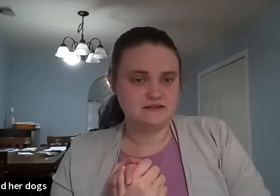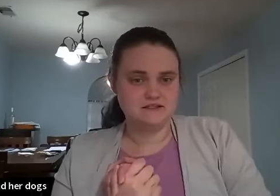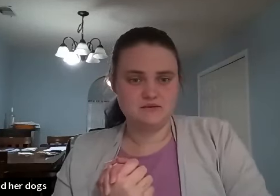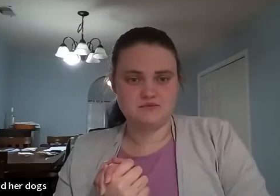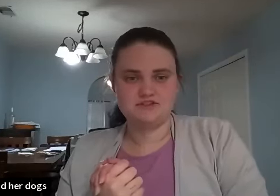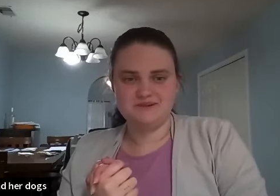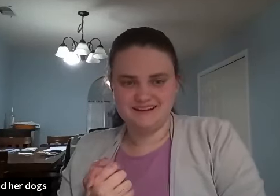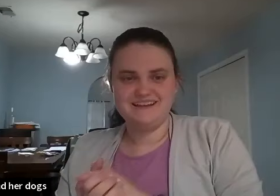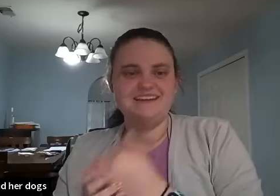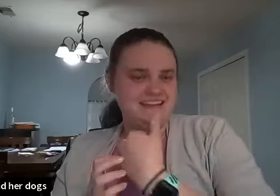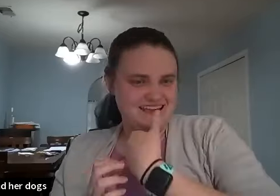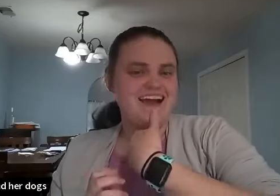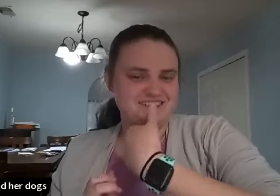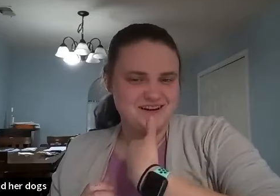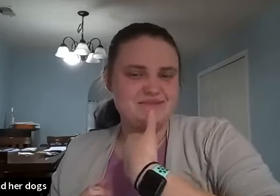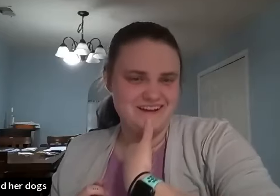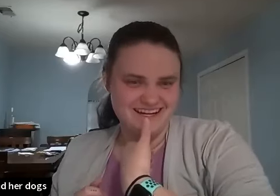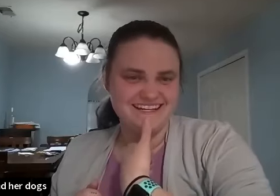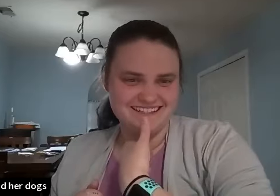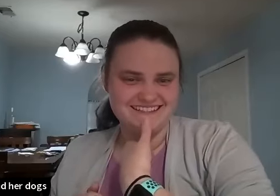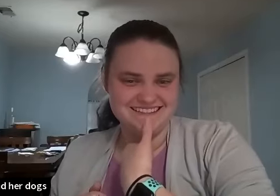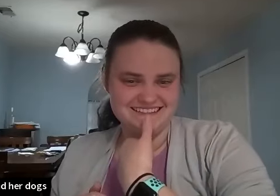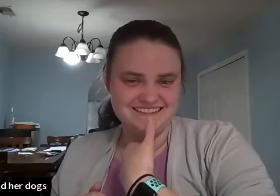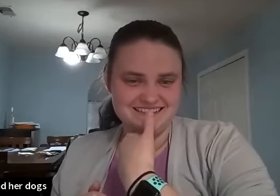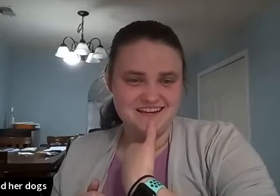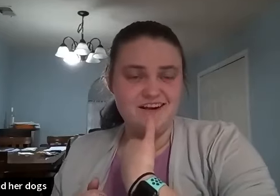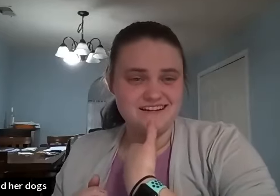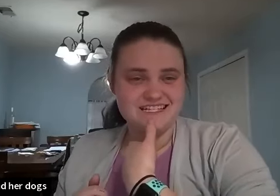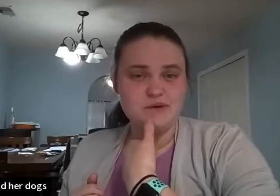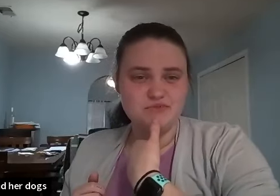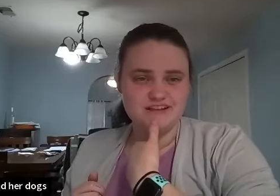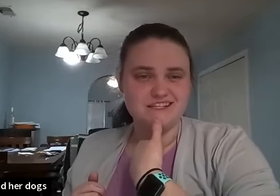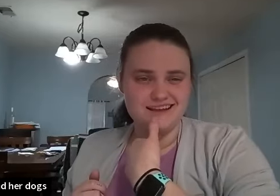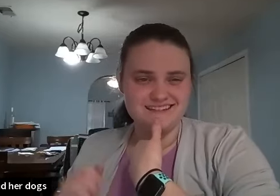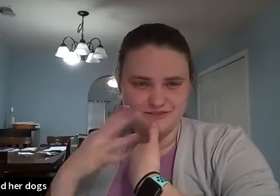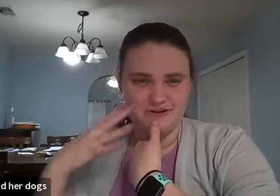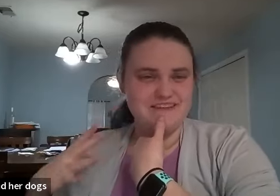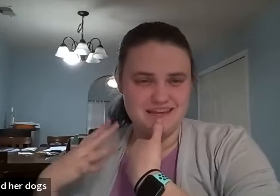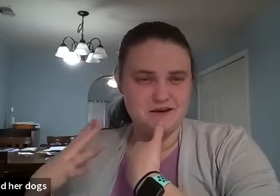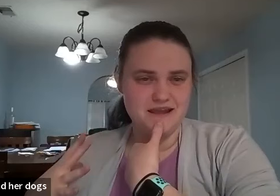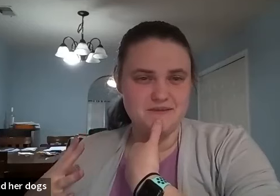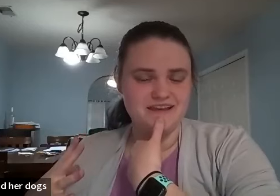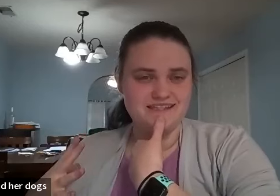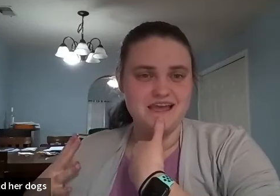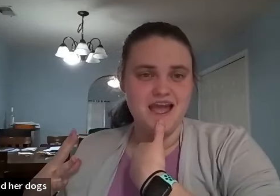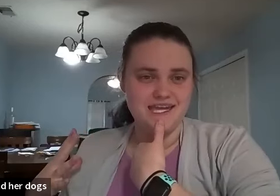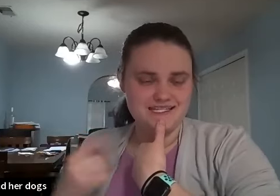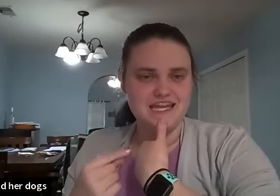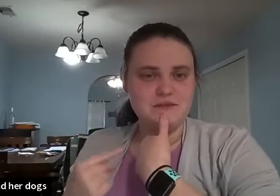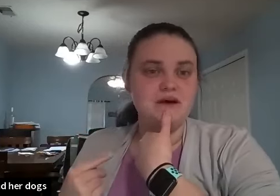Do y'all remember strawberry? Yeah, strawberry. Honestly, I'm impressed that you guys at least were in this area, because it has taken me